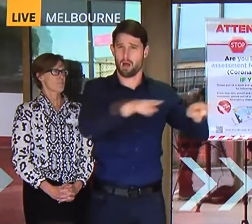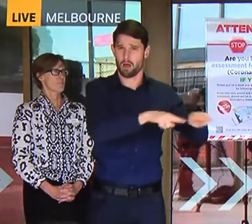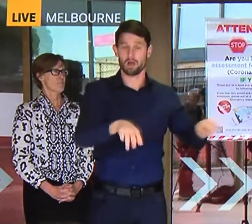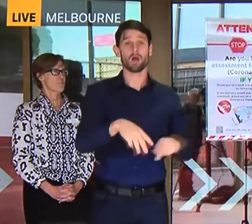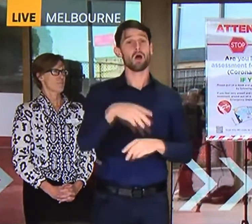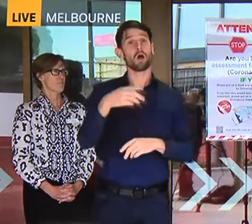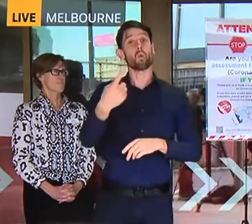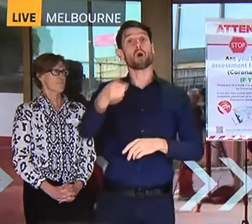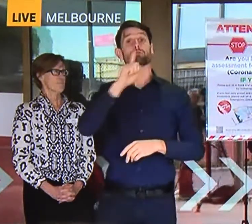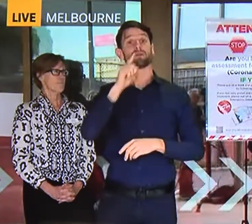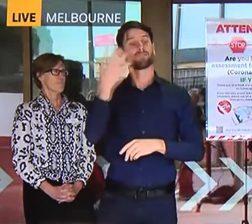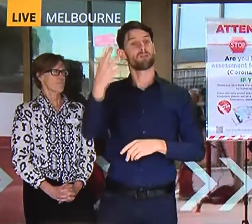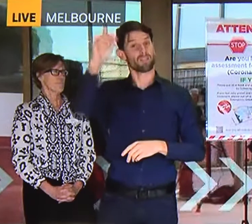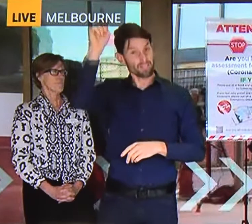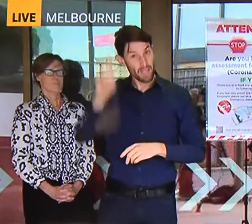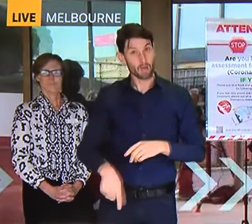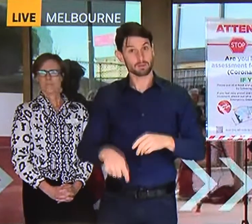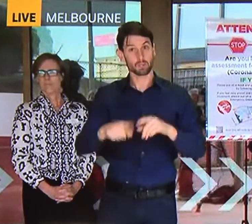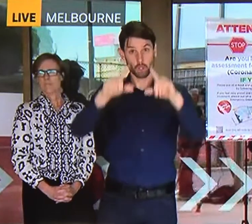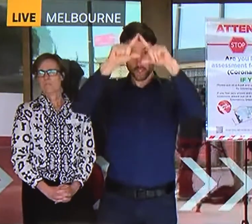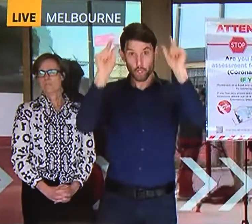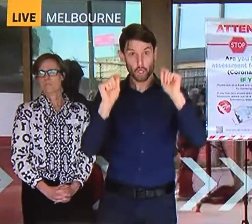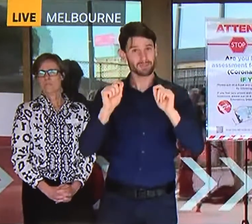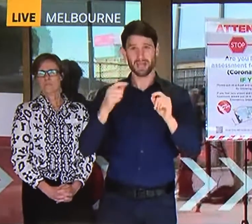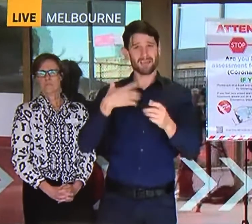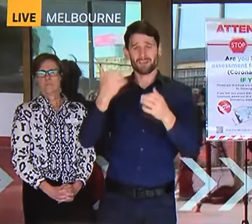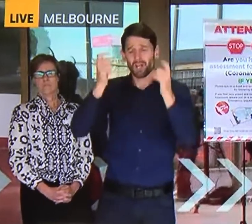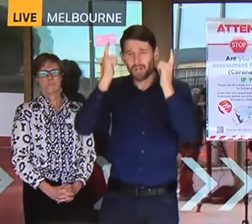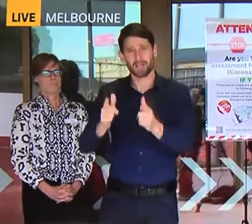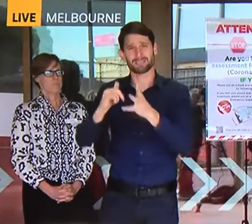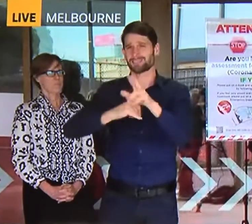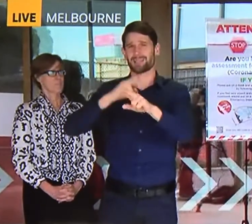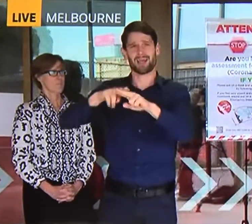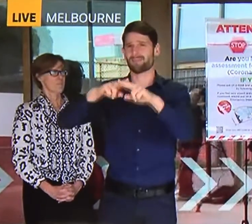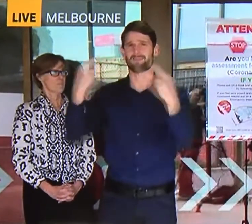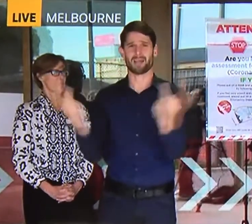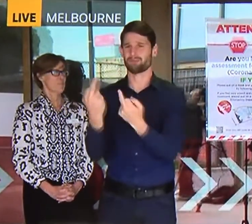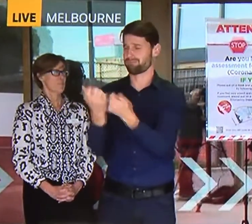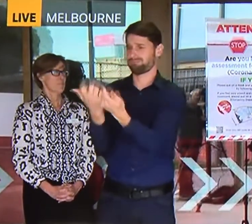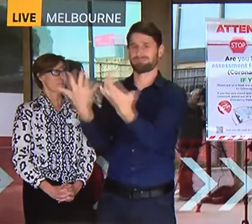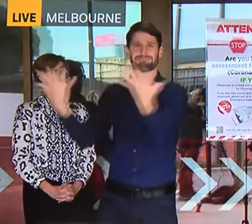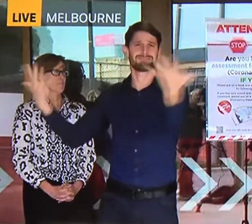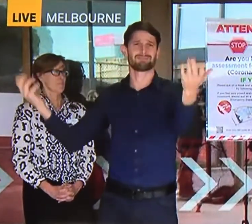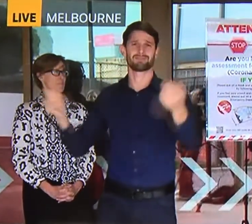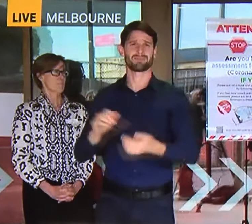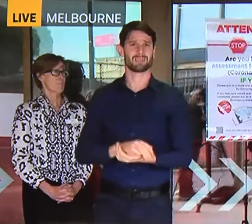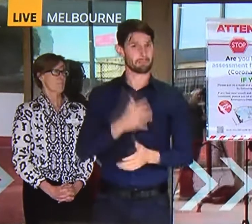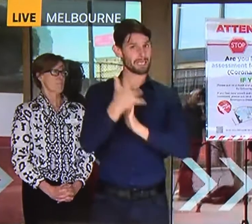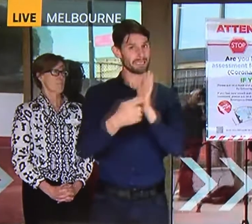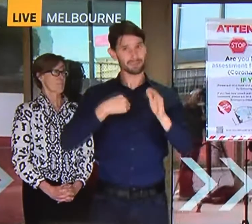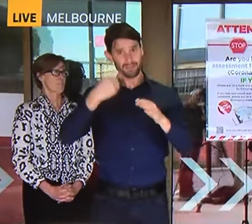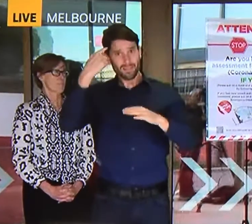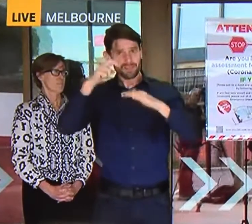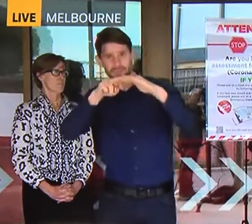105,000 staff and 57,000 nurses. So at this point, that meets all of our projections,